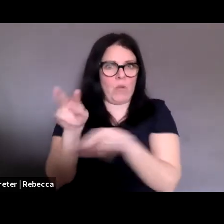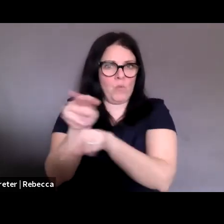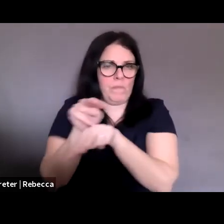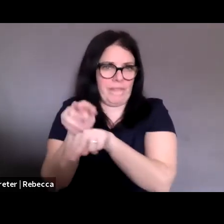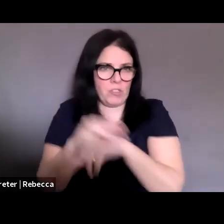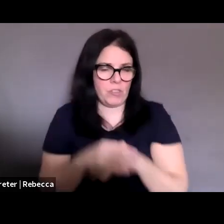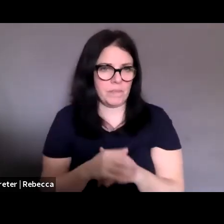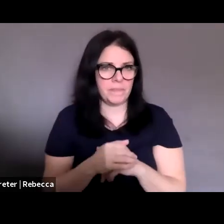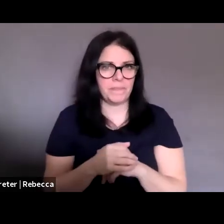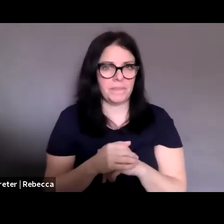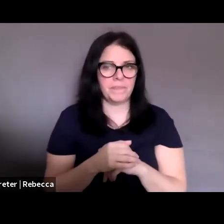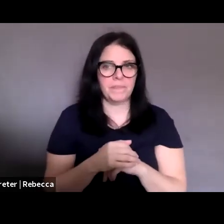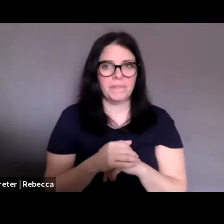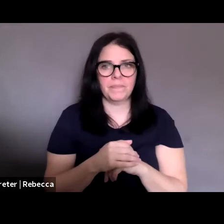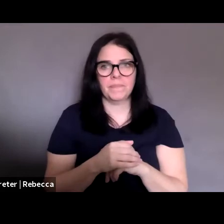Court